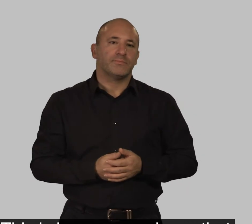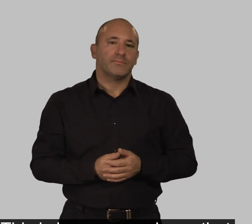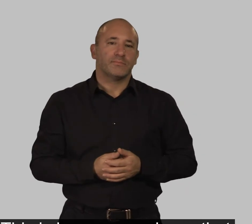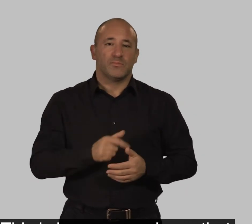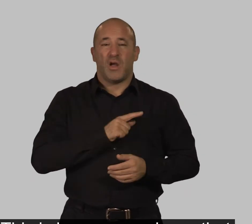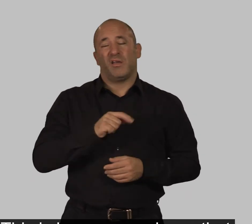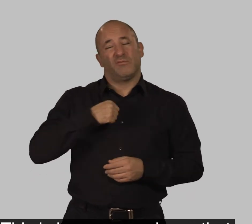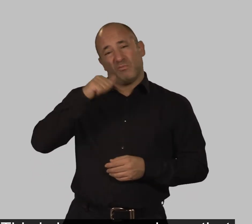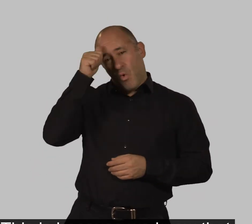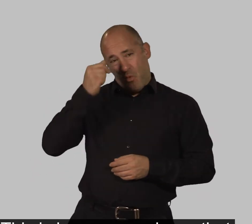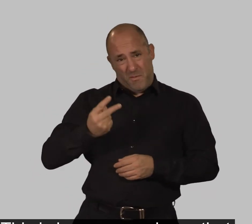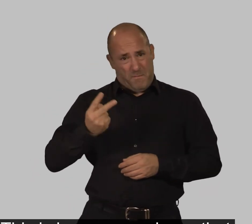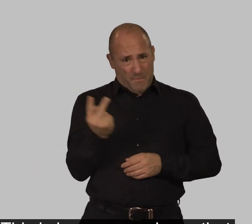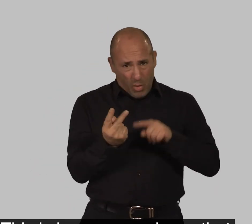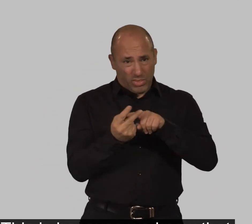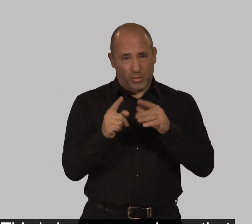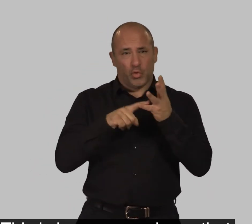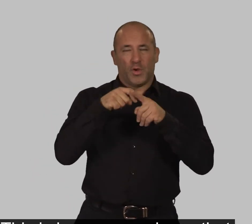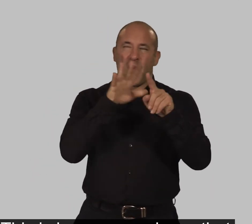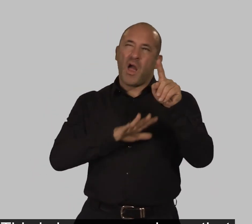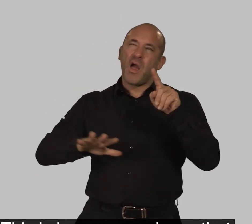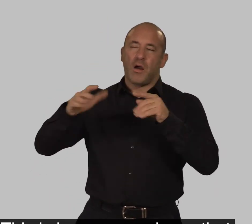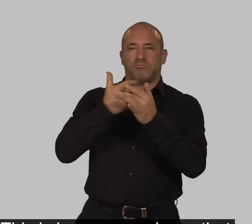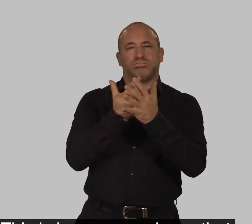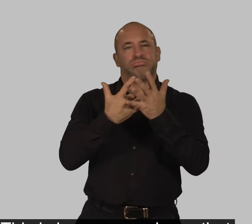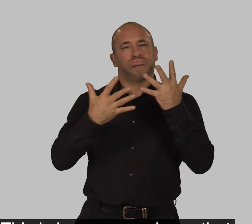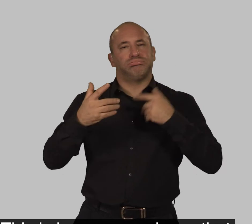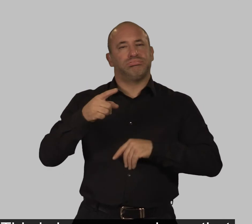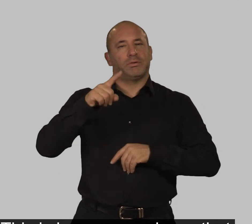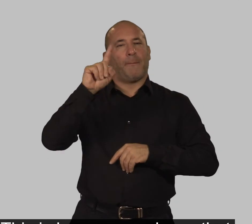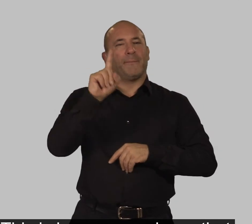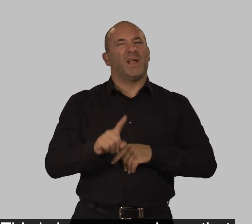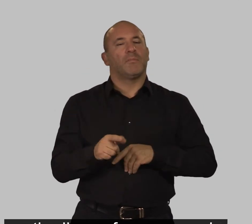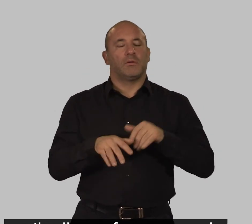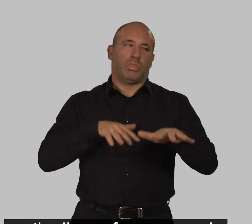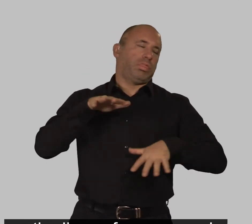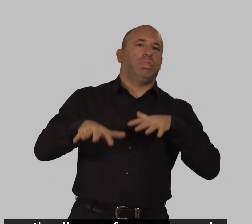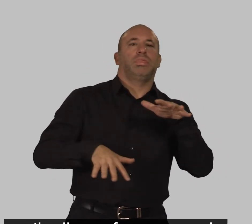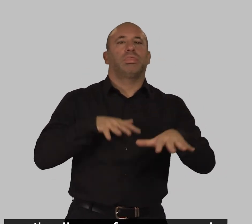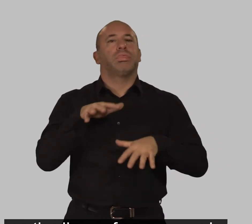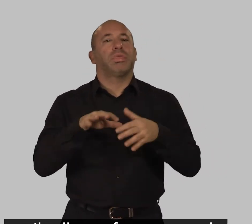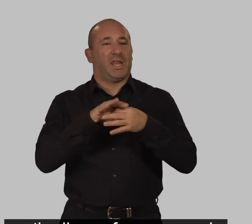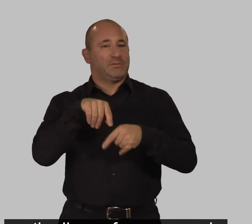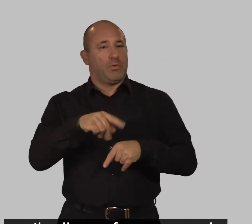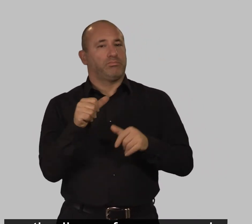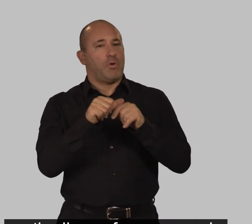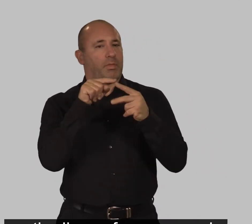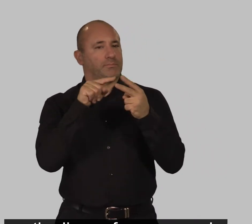This is because we know that these conditions have a big impact on the lives of many people in the United Kingdom.